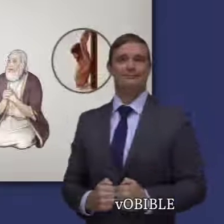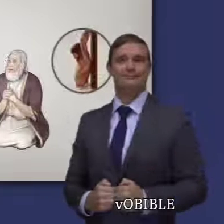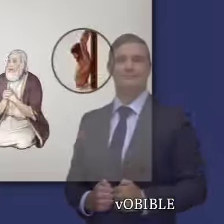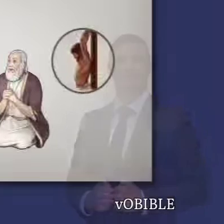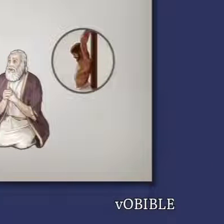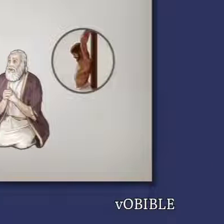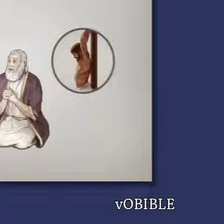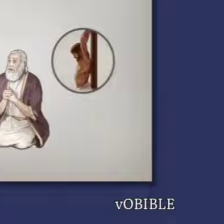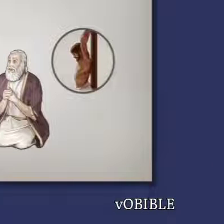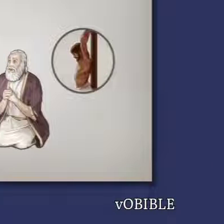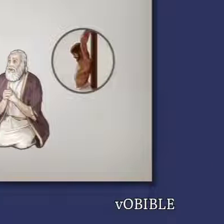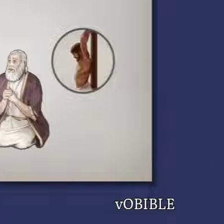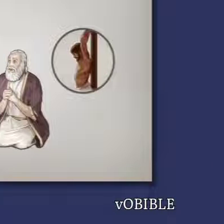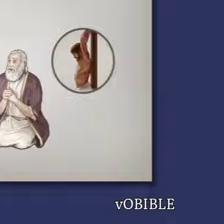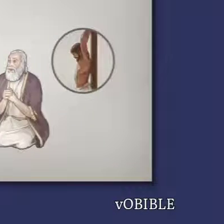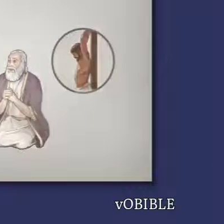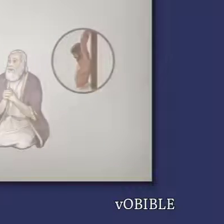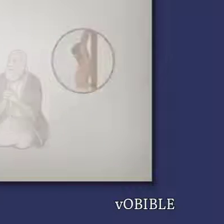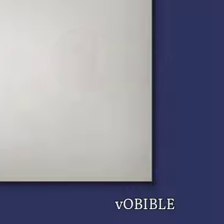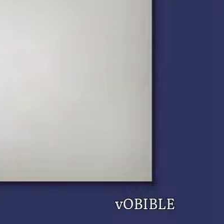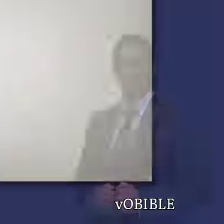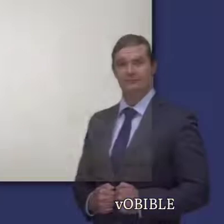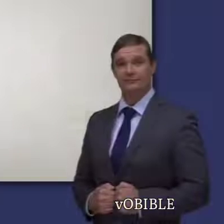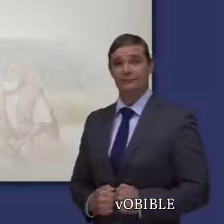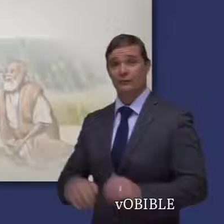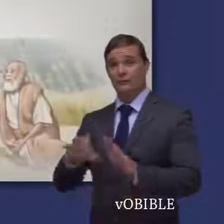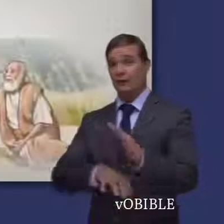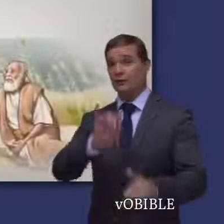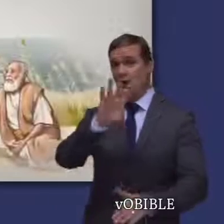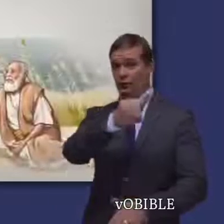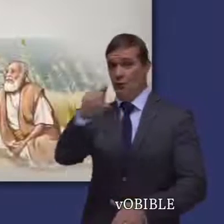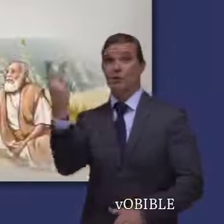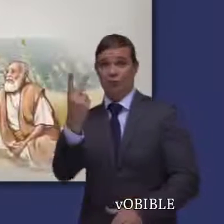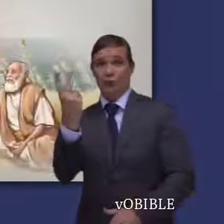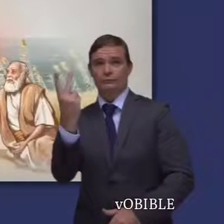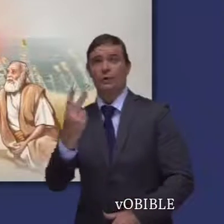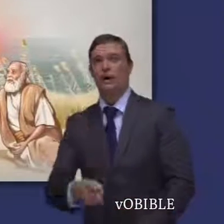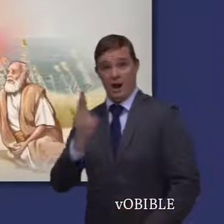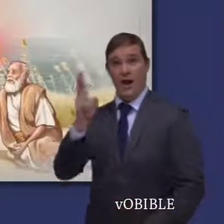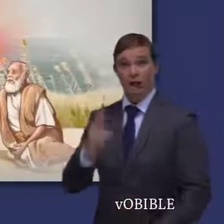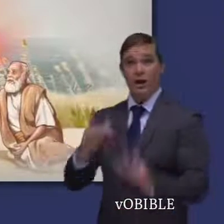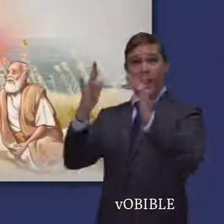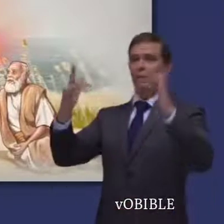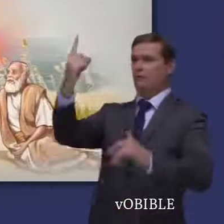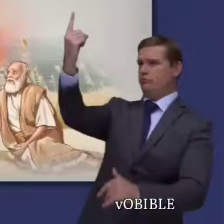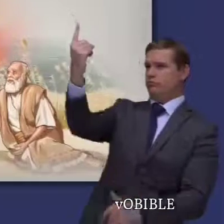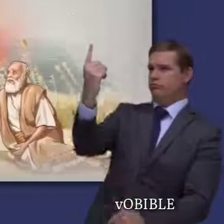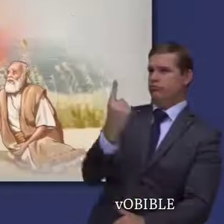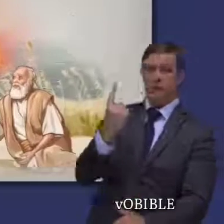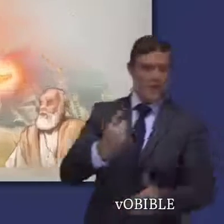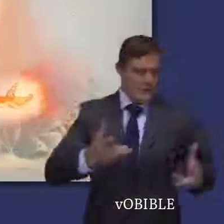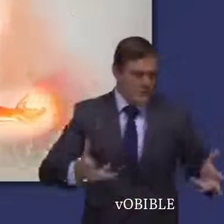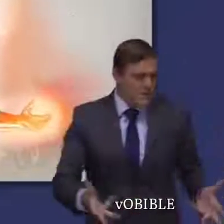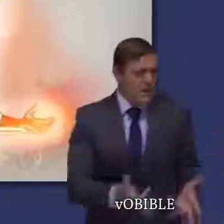reveals details concerning the Messiah. Chapters 10 to 12 discuss the event when an angel again visits